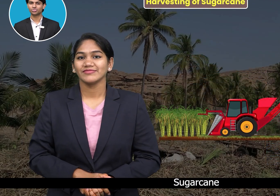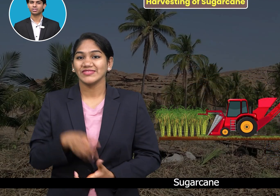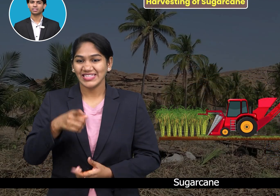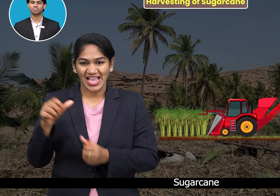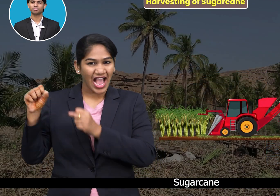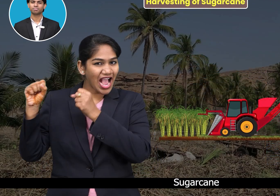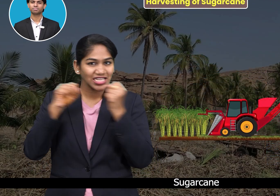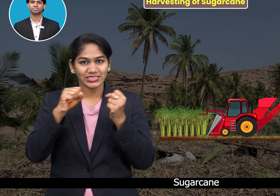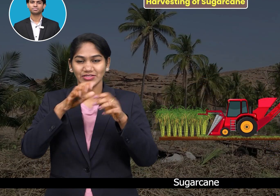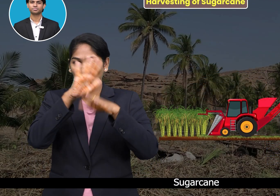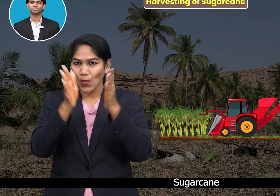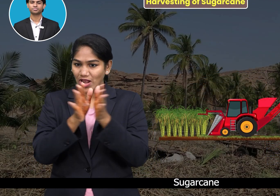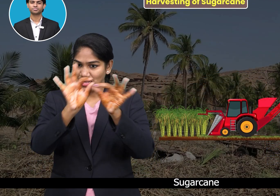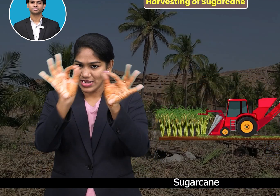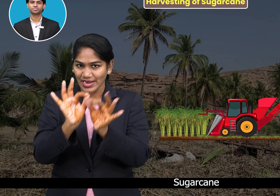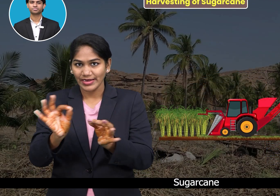Harvesting of sugarcane.